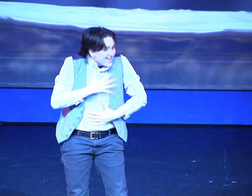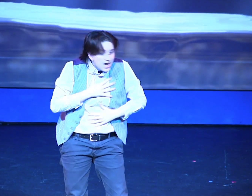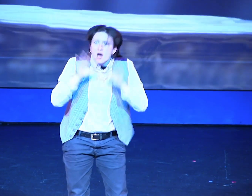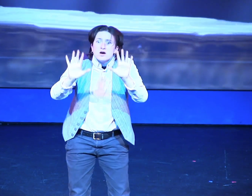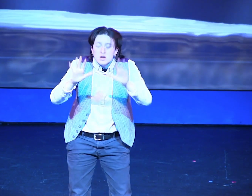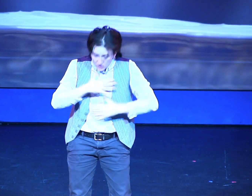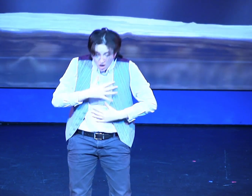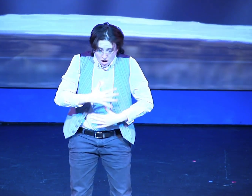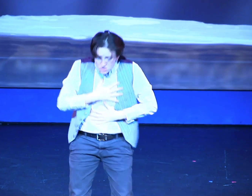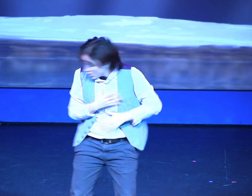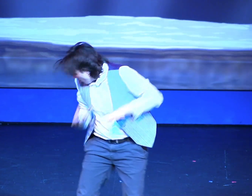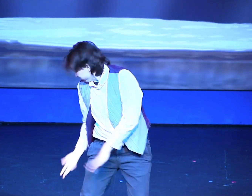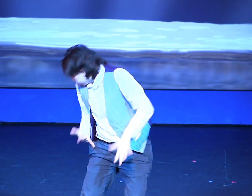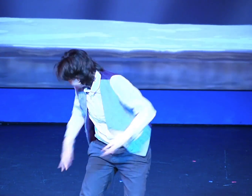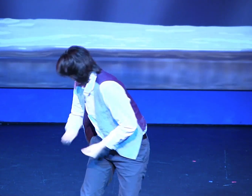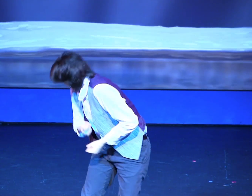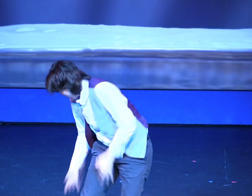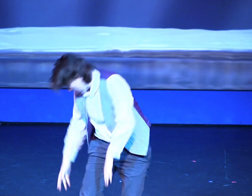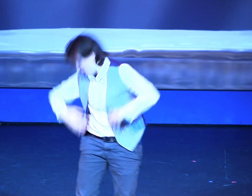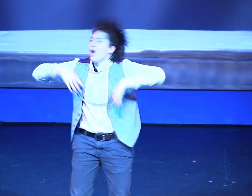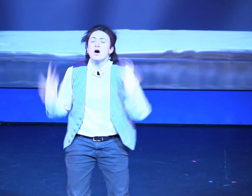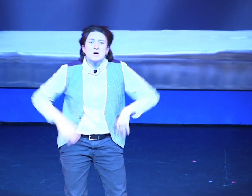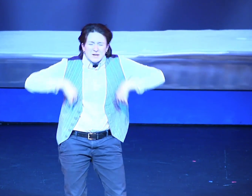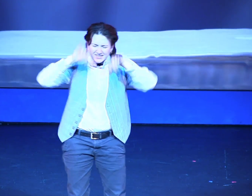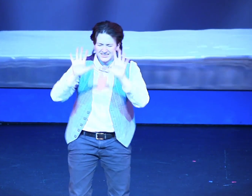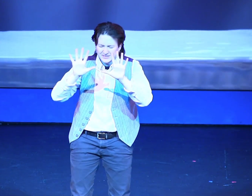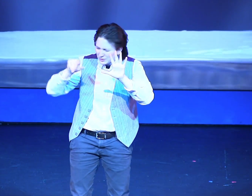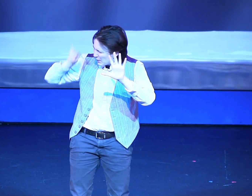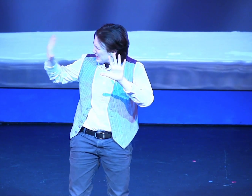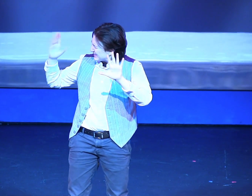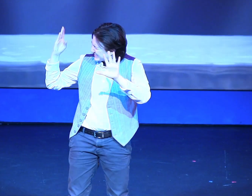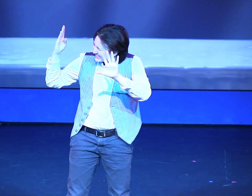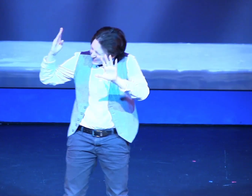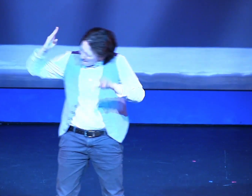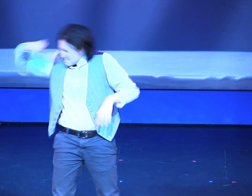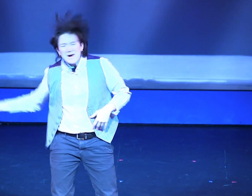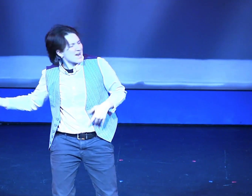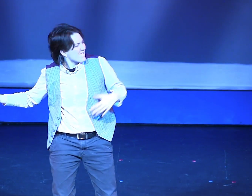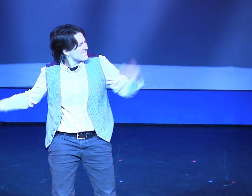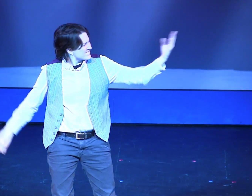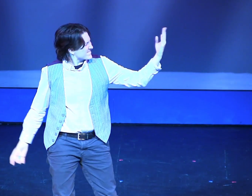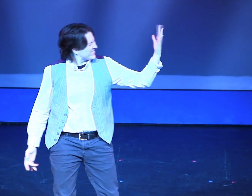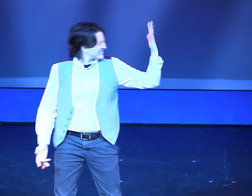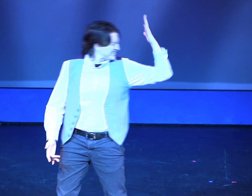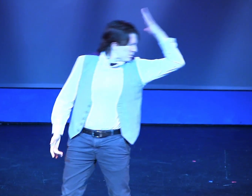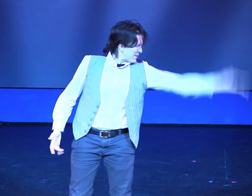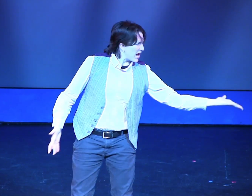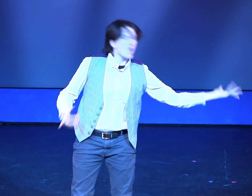And if I can breathe, I've always been able to breathe underwater, above water. I'm still the same person.